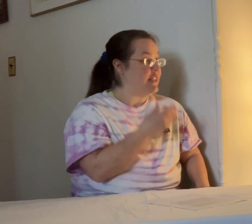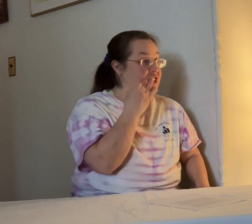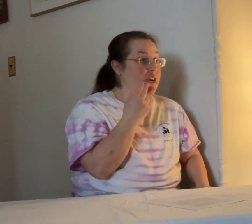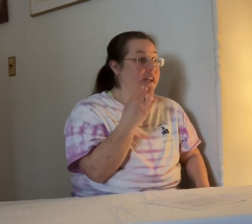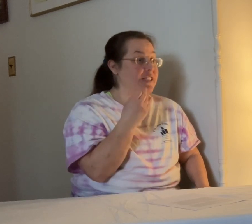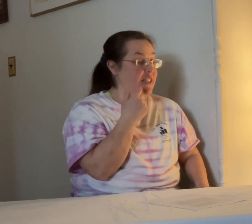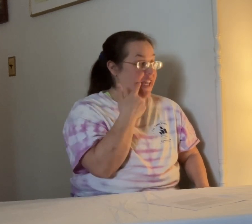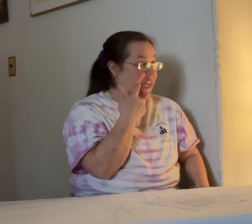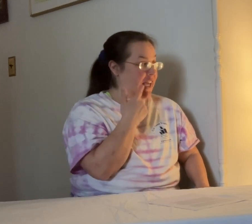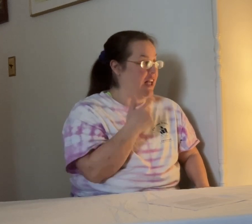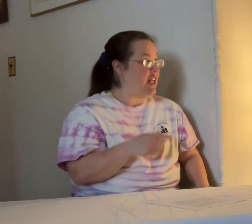Seriously,